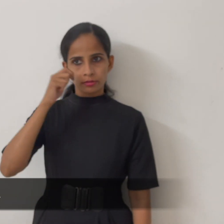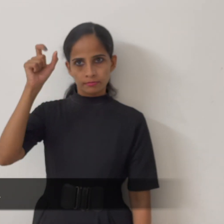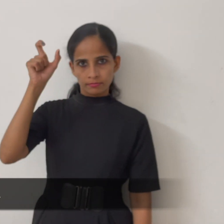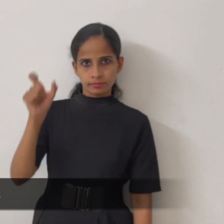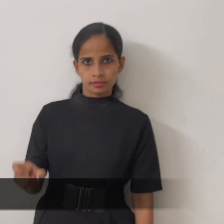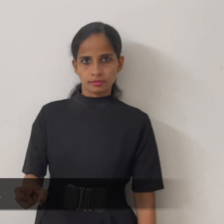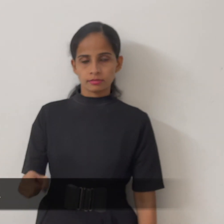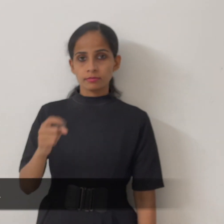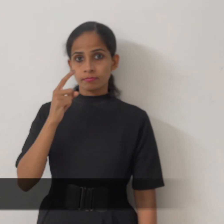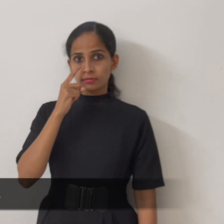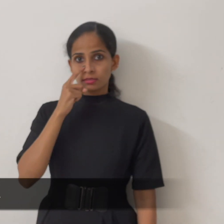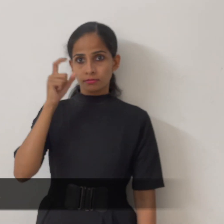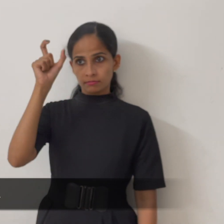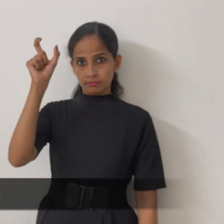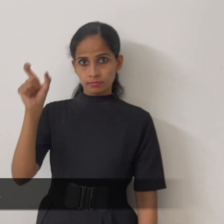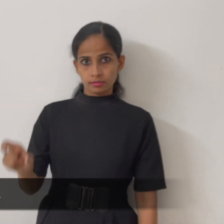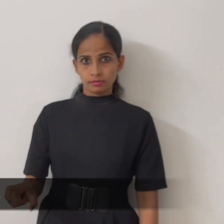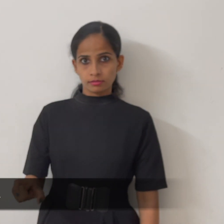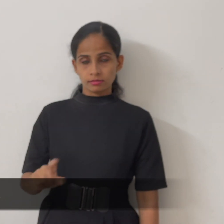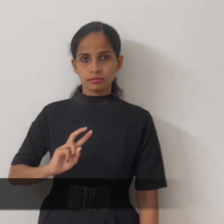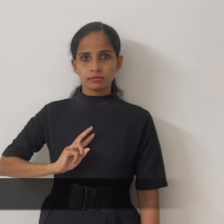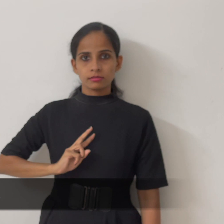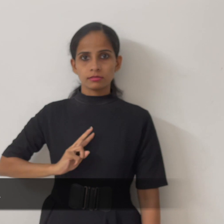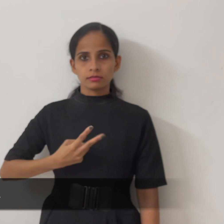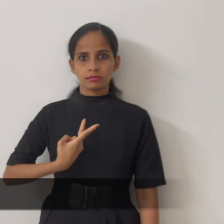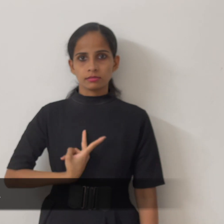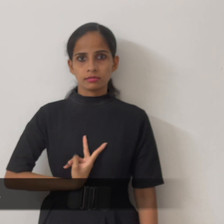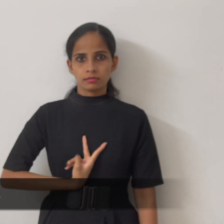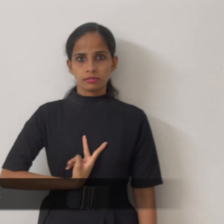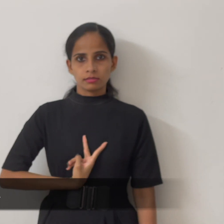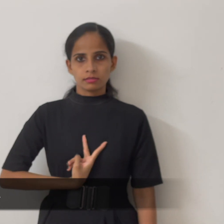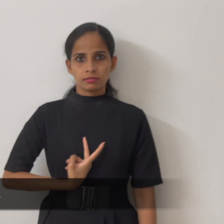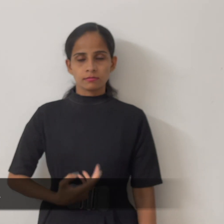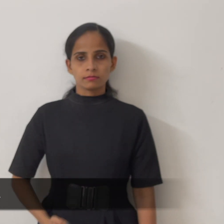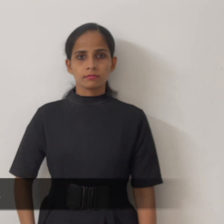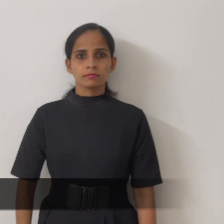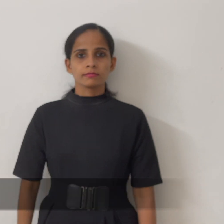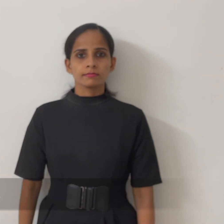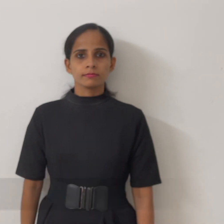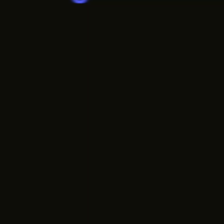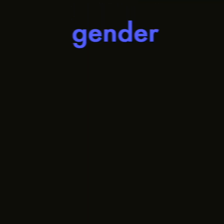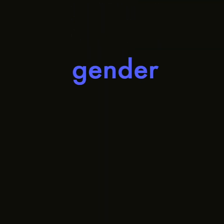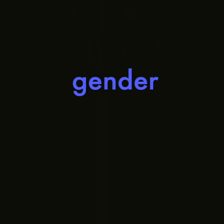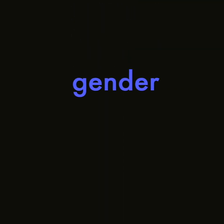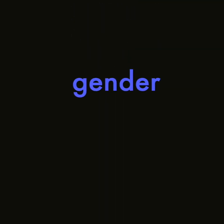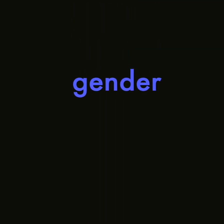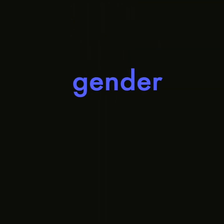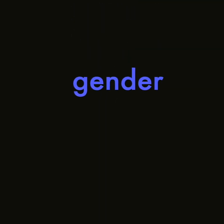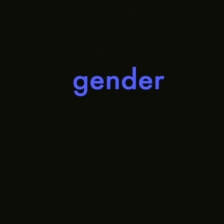Gender, male, female or transgender.